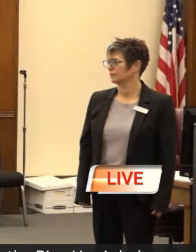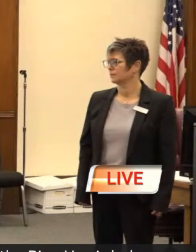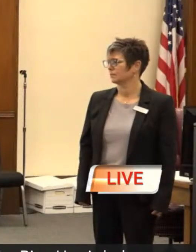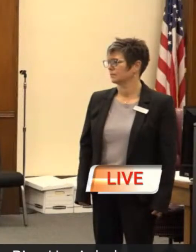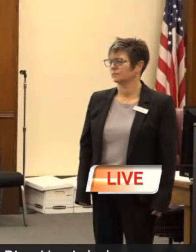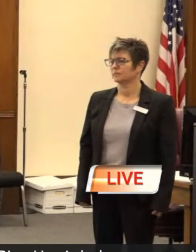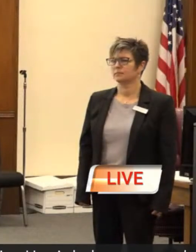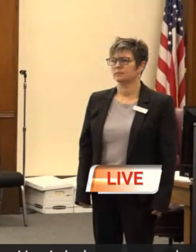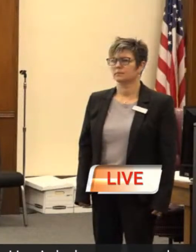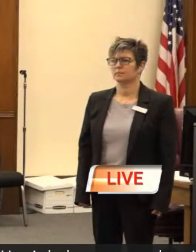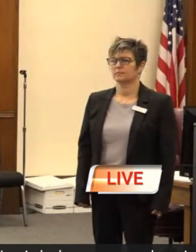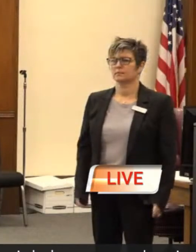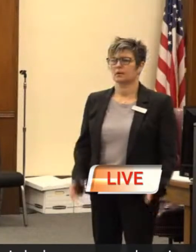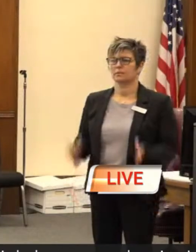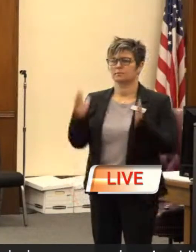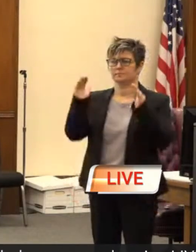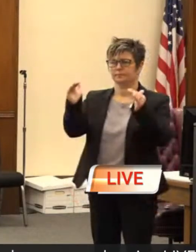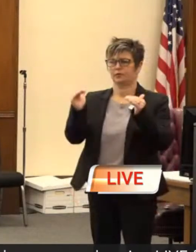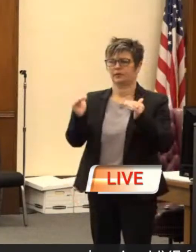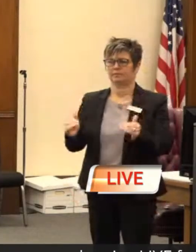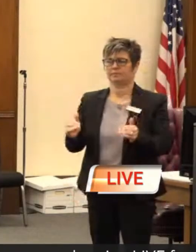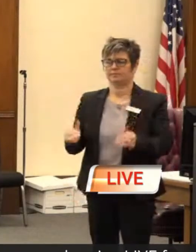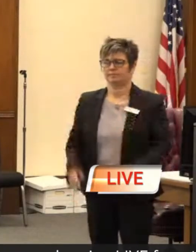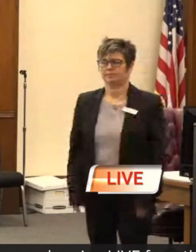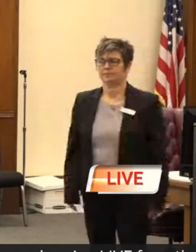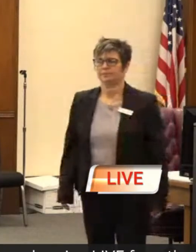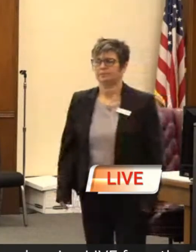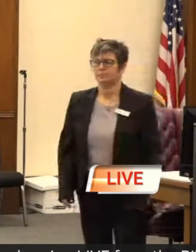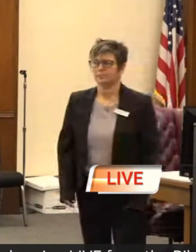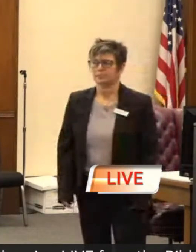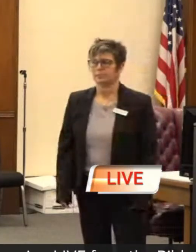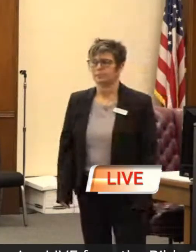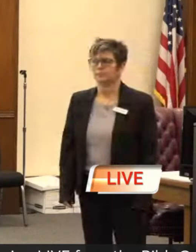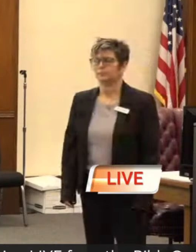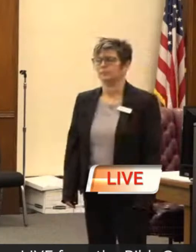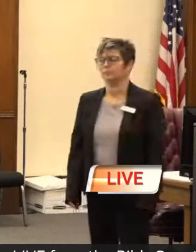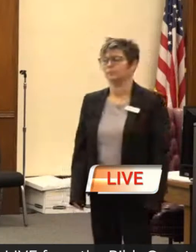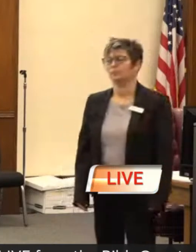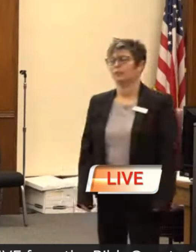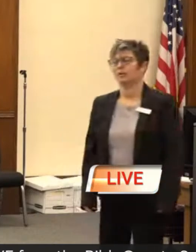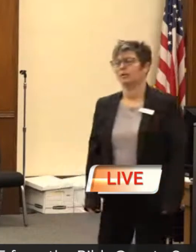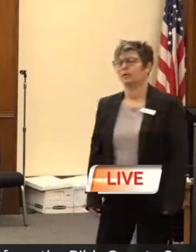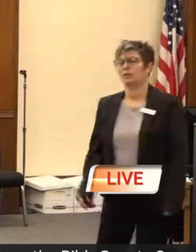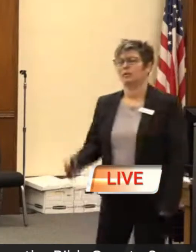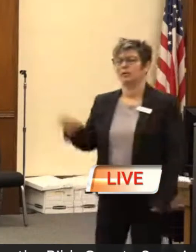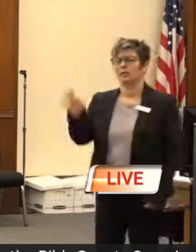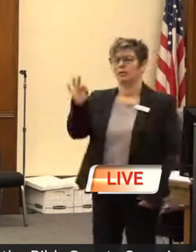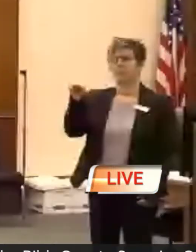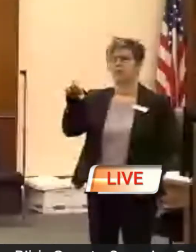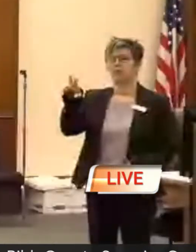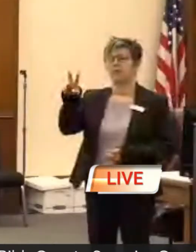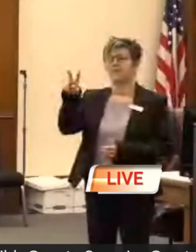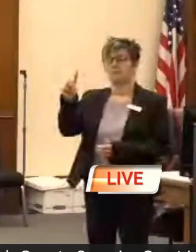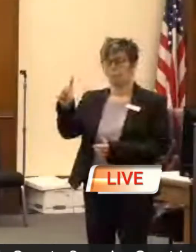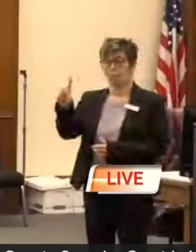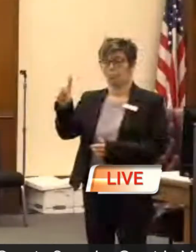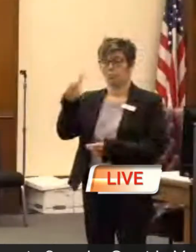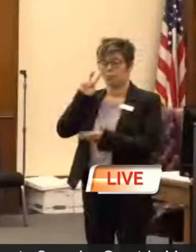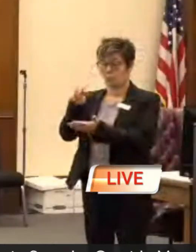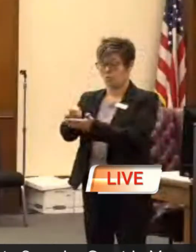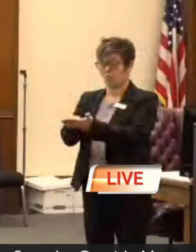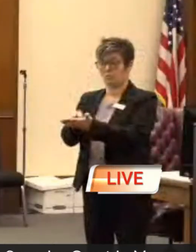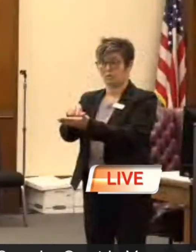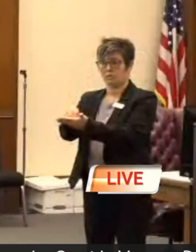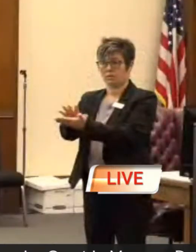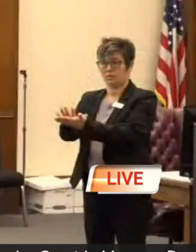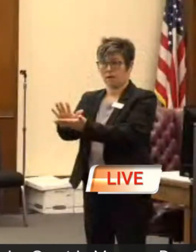So if we're moving on, Mr. Ford took a look at these documents regarding co-defendant Ansel Neal.